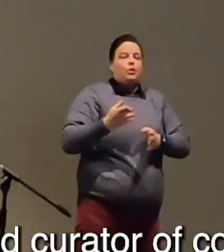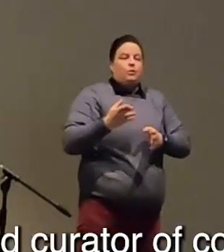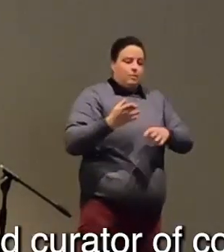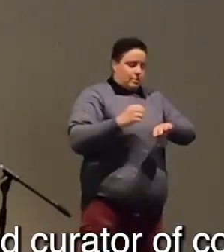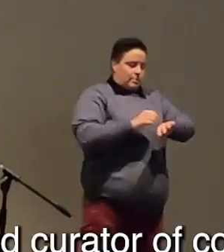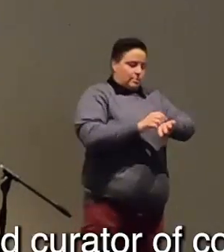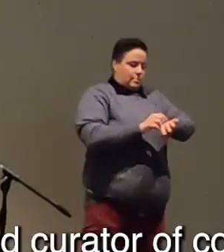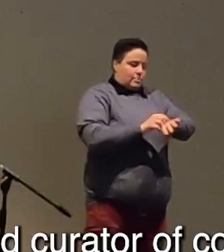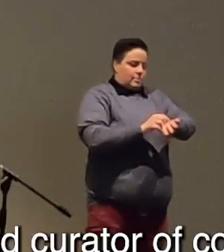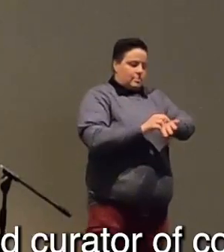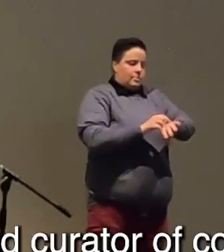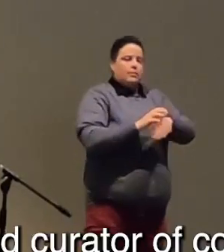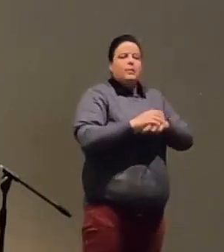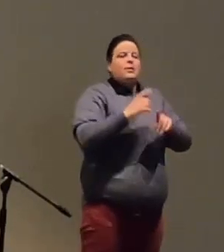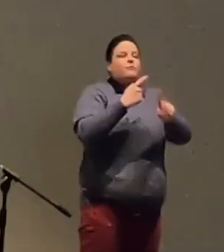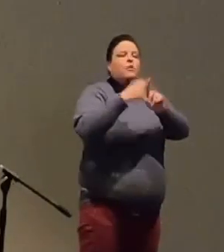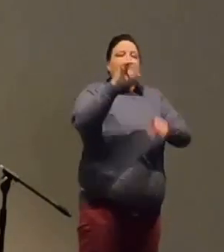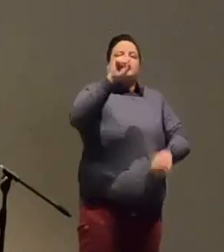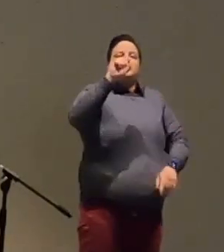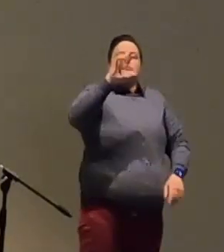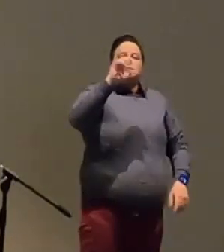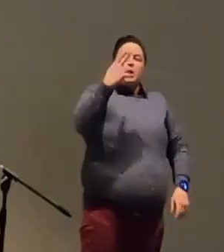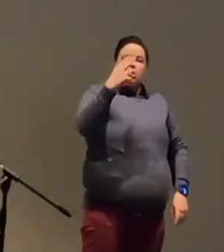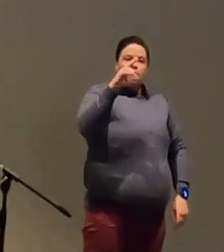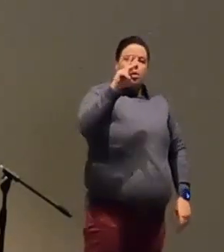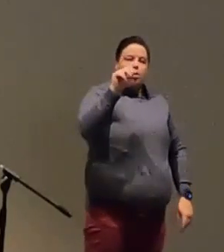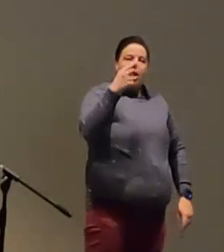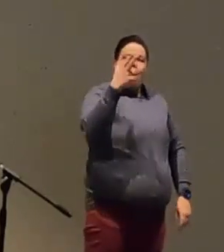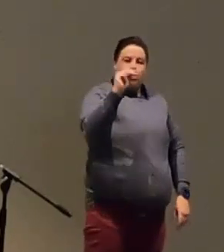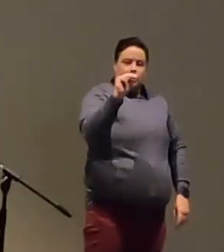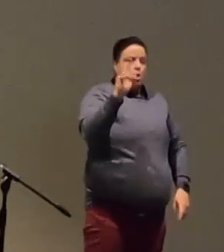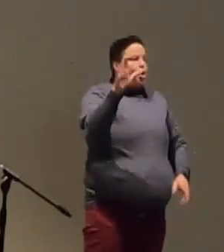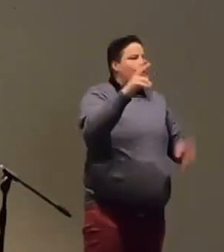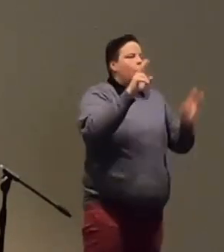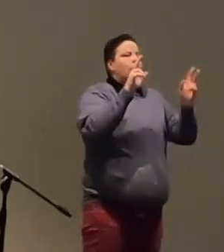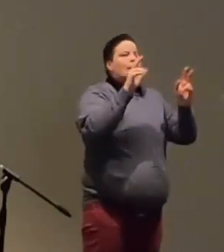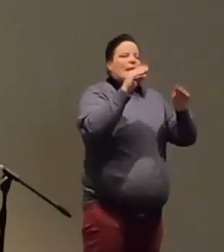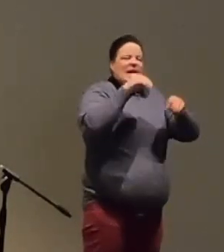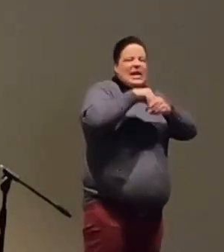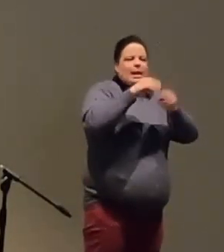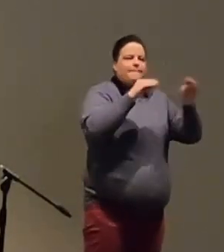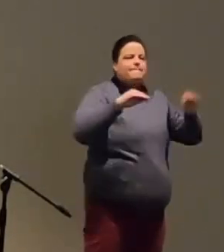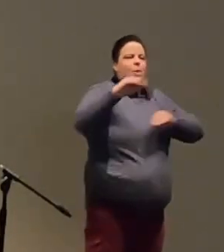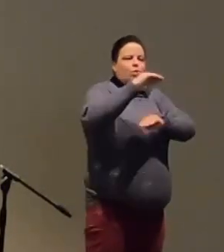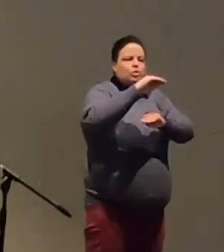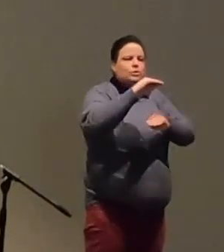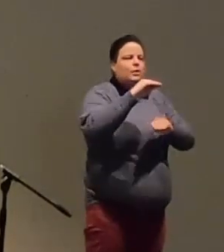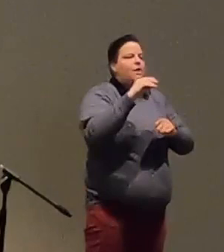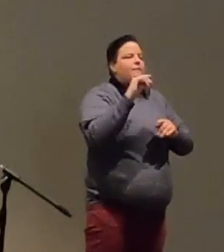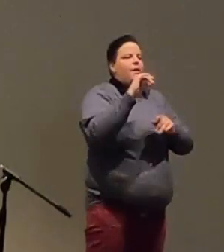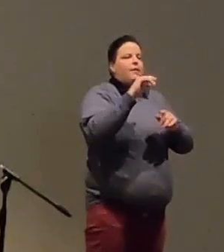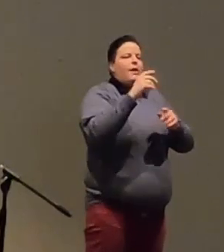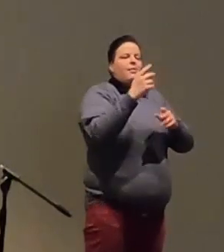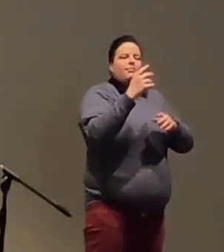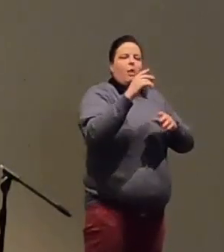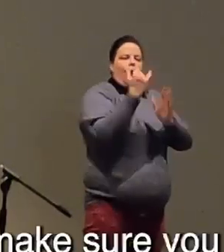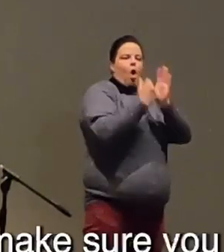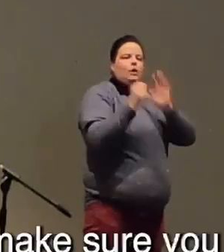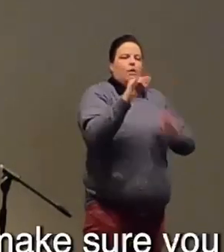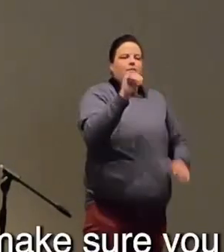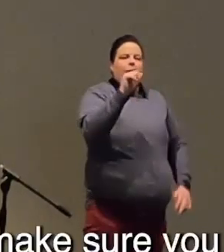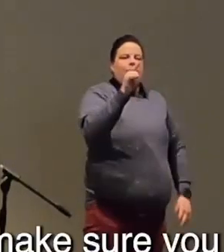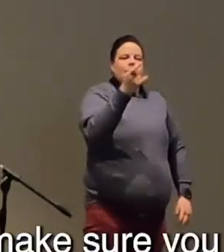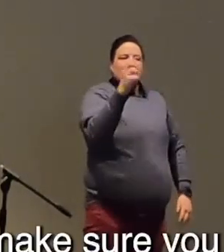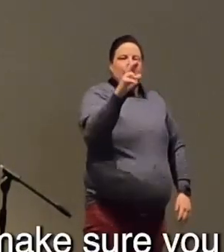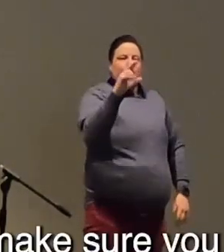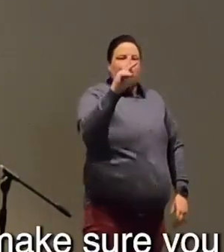and Exhibitions, Sarah Cohn, and her talk is titled In Motion, the Art of Alexander Coulter. So that'll be a great lecture, so